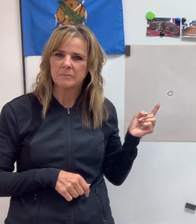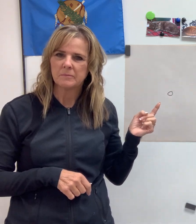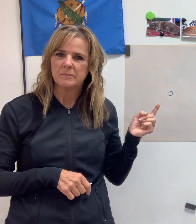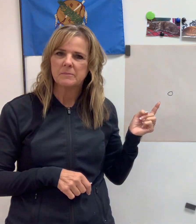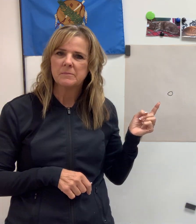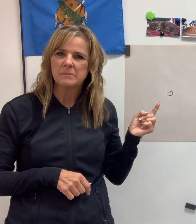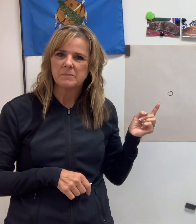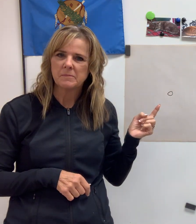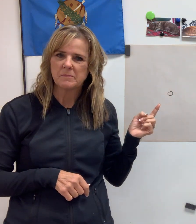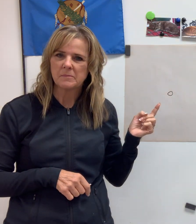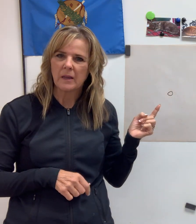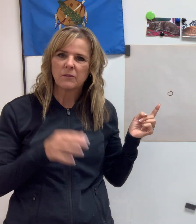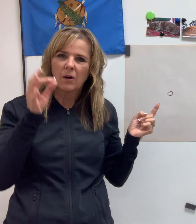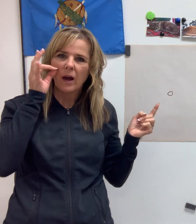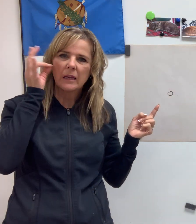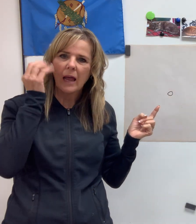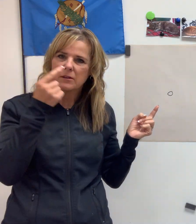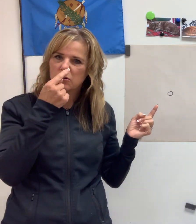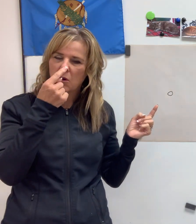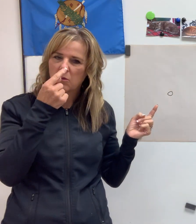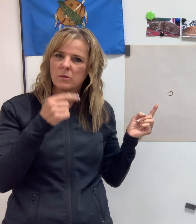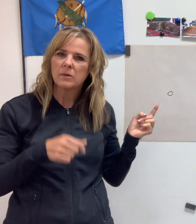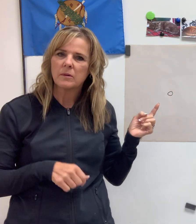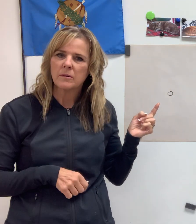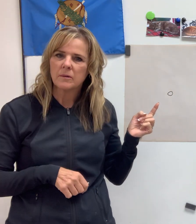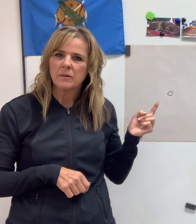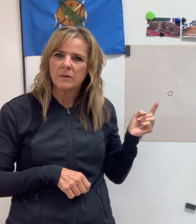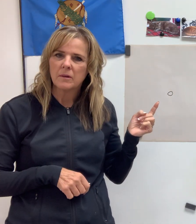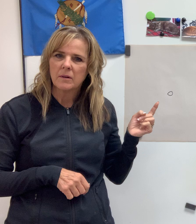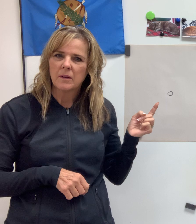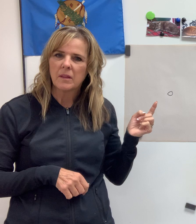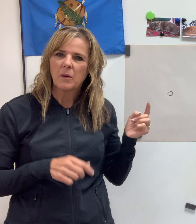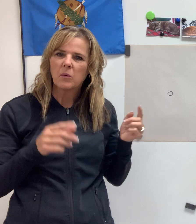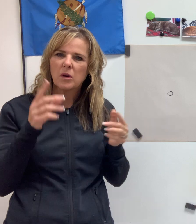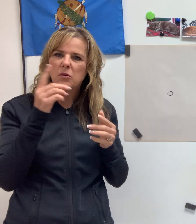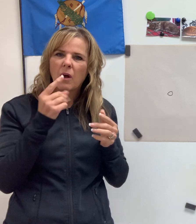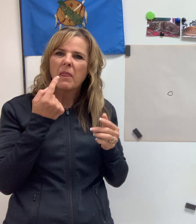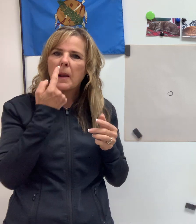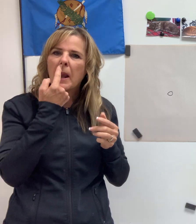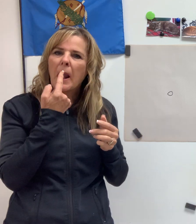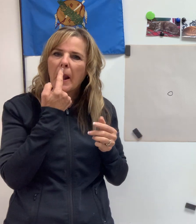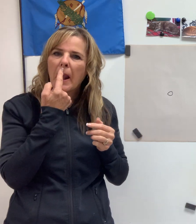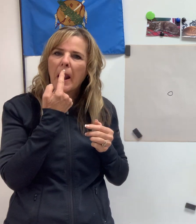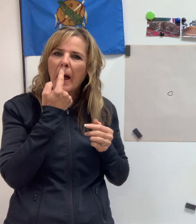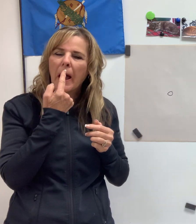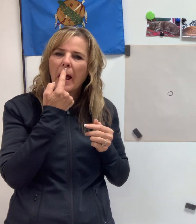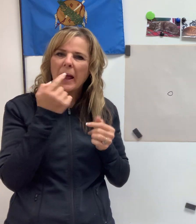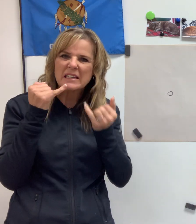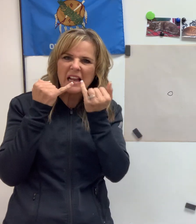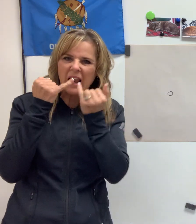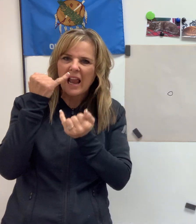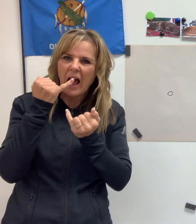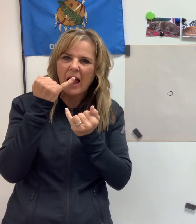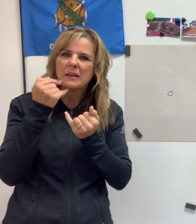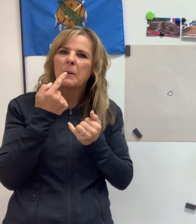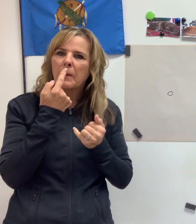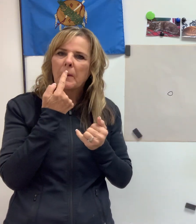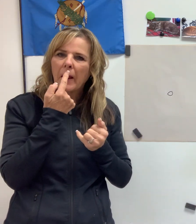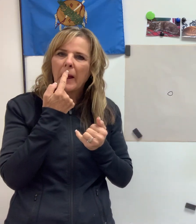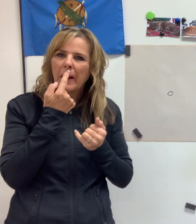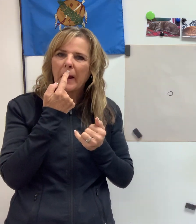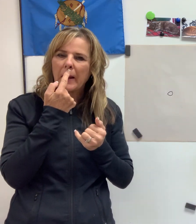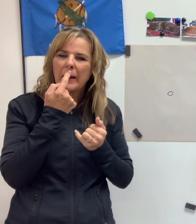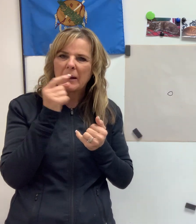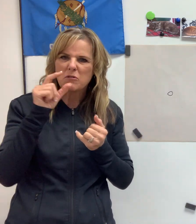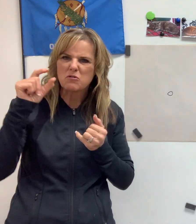touch for our kitty cat's nose. Then we're going to draw that little line right here, right below the middle of the nose, a